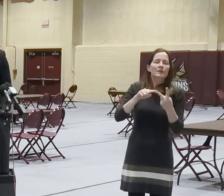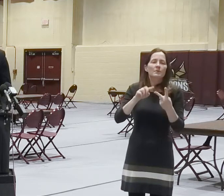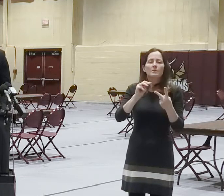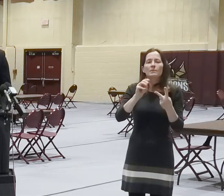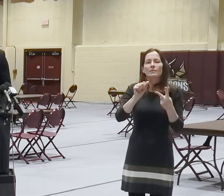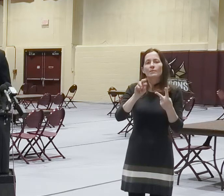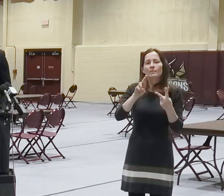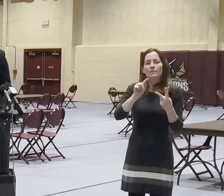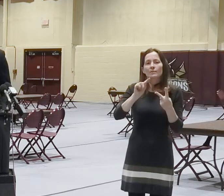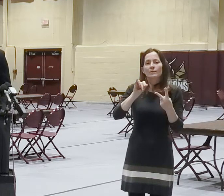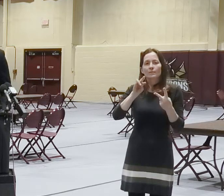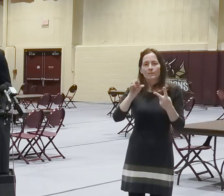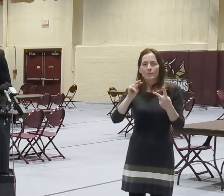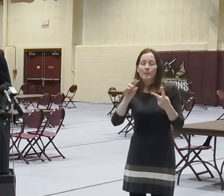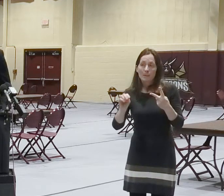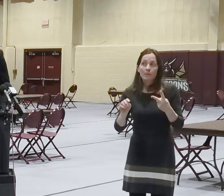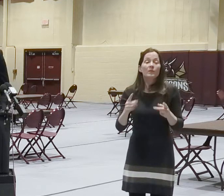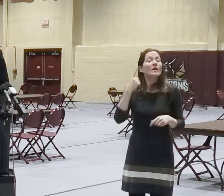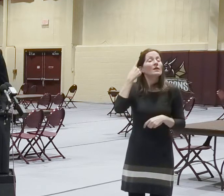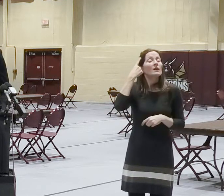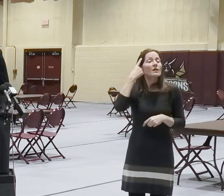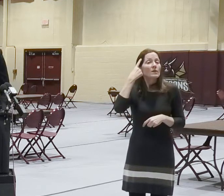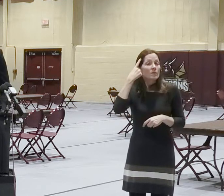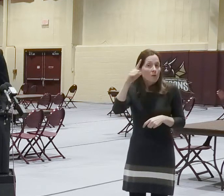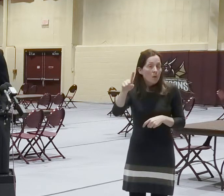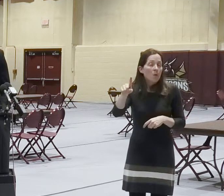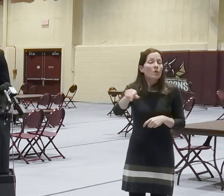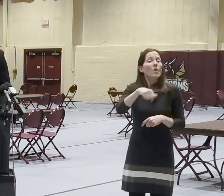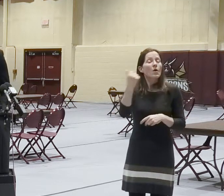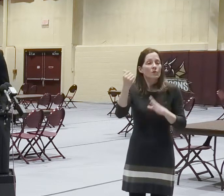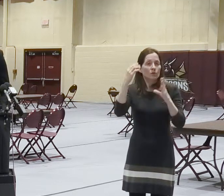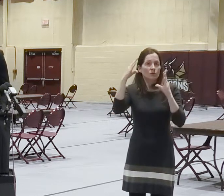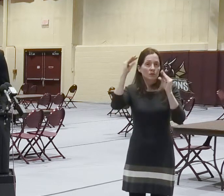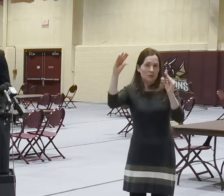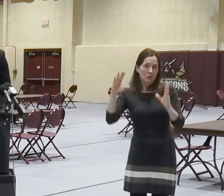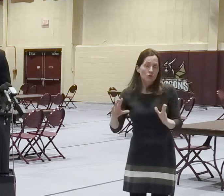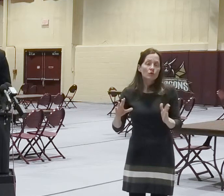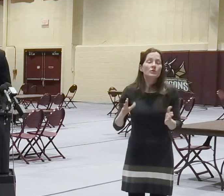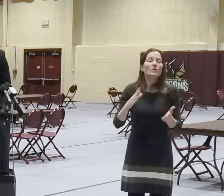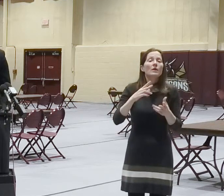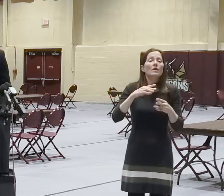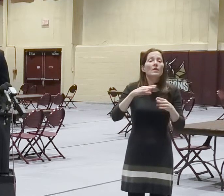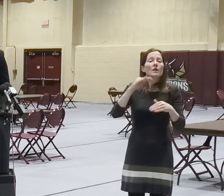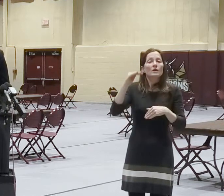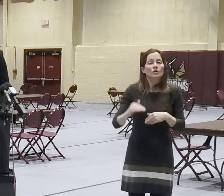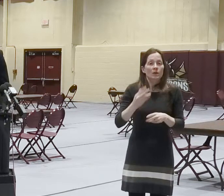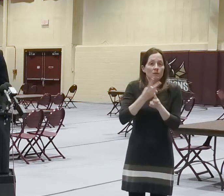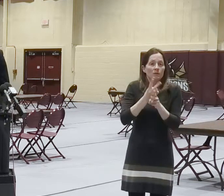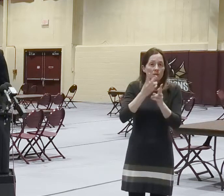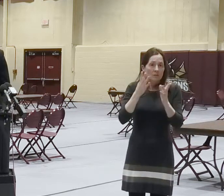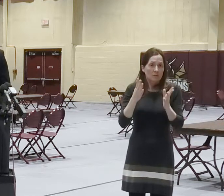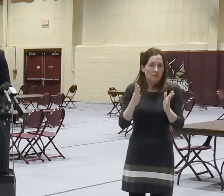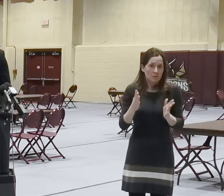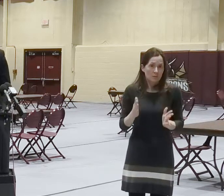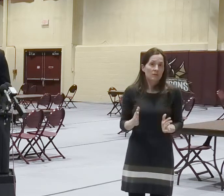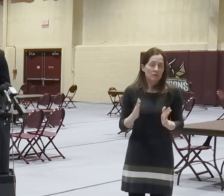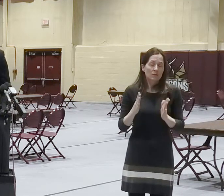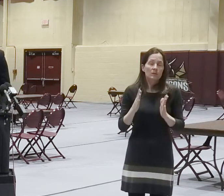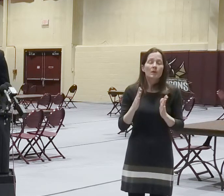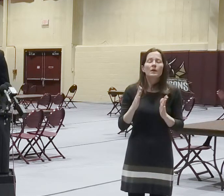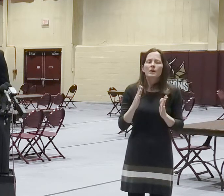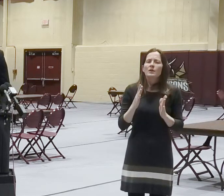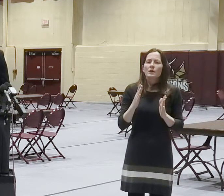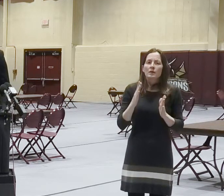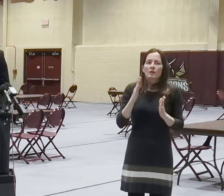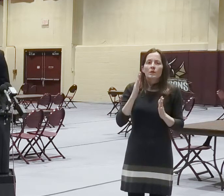school educators and child care providers, pre-registration will be available on the website, and we are